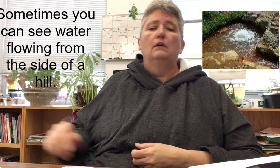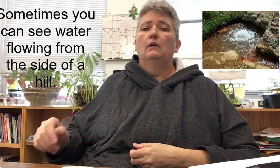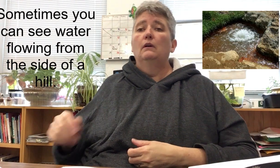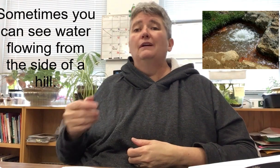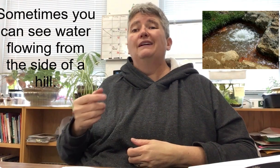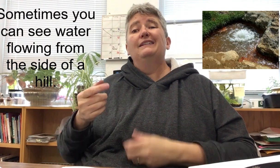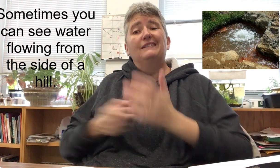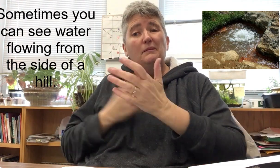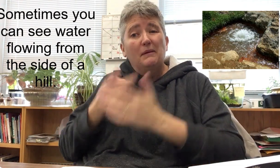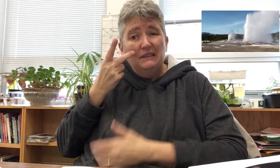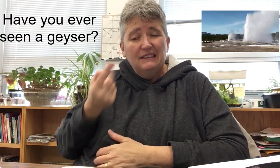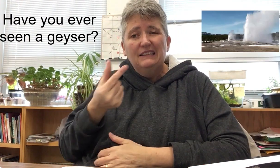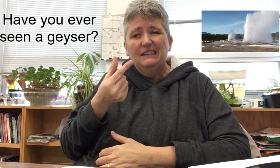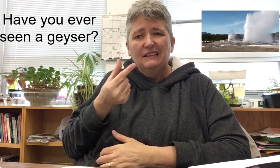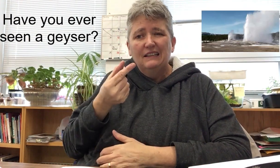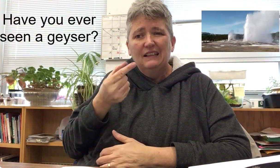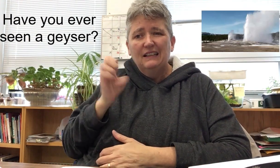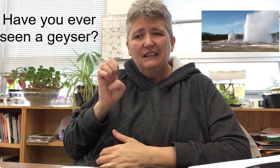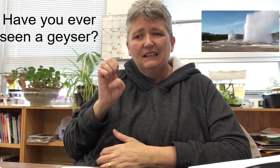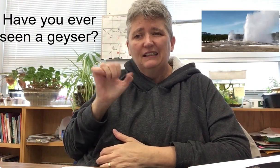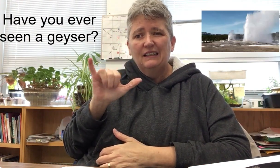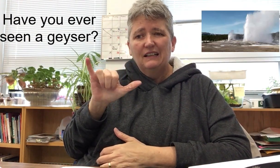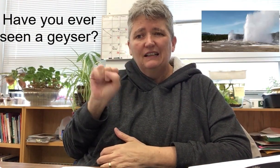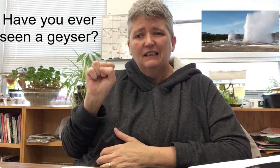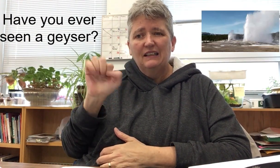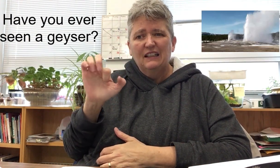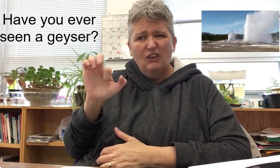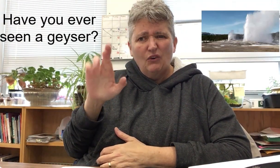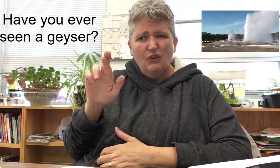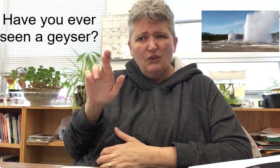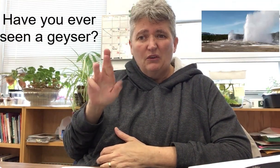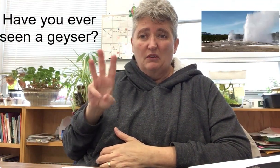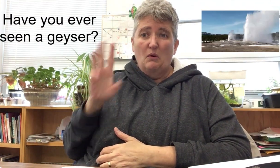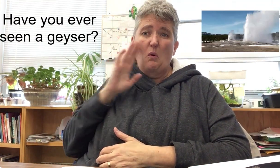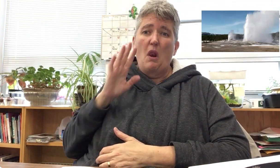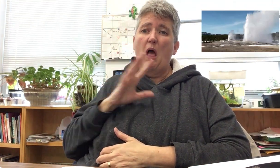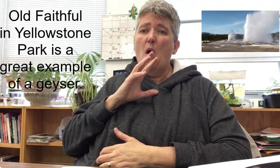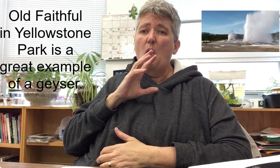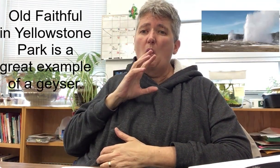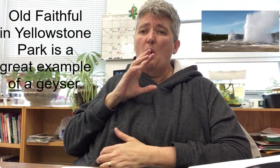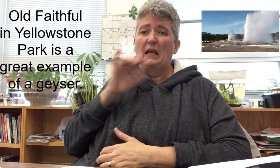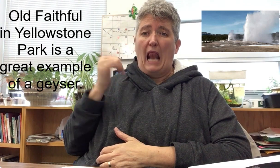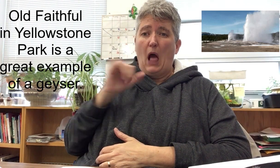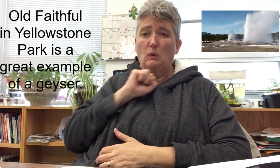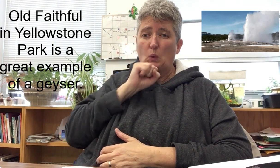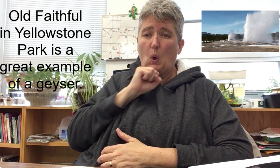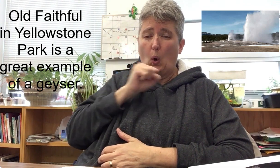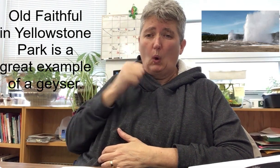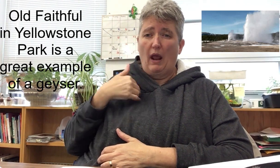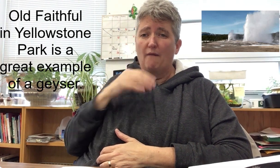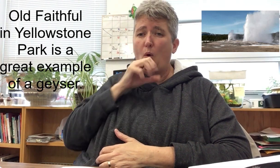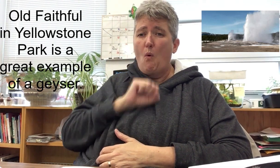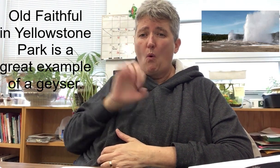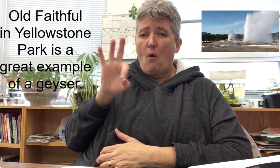You ever seen a geyser? Like at Yellowstone? Old Faithful?